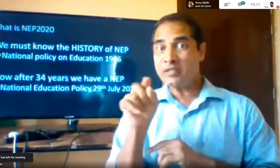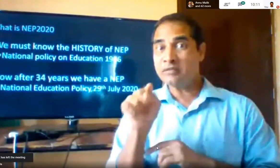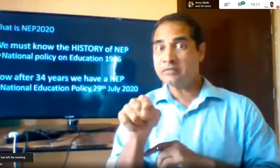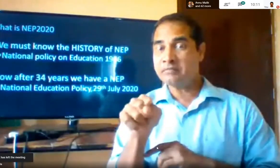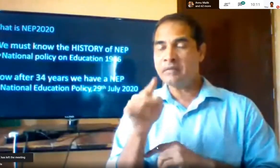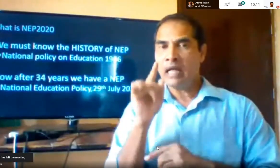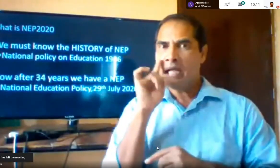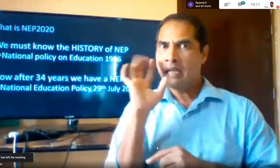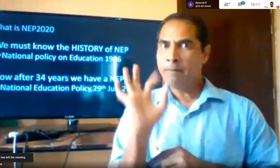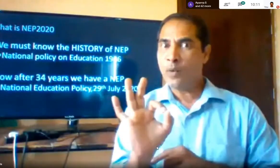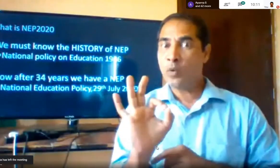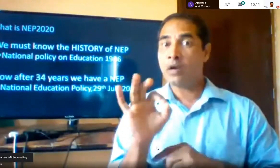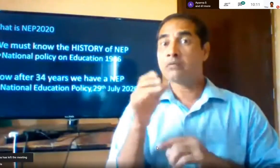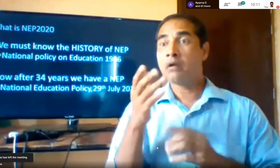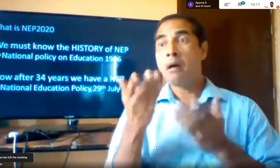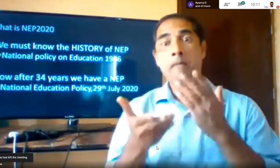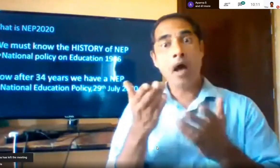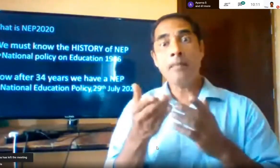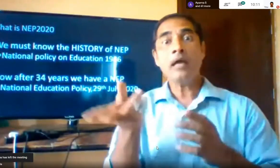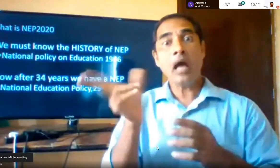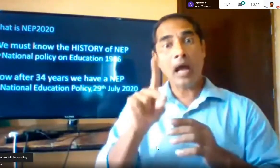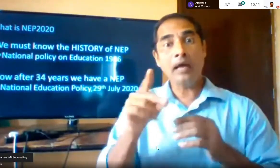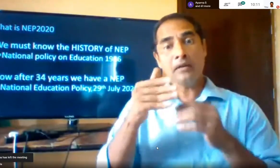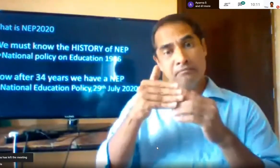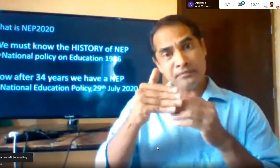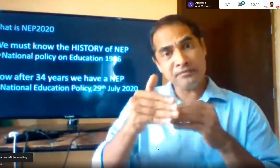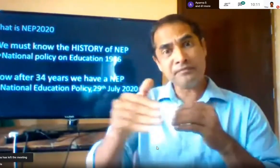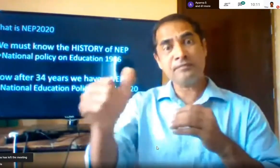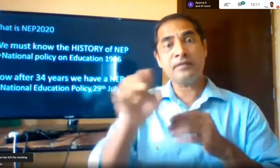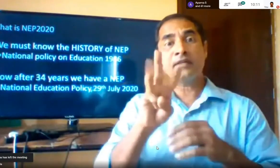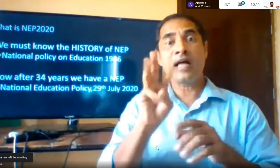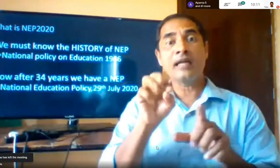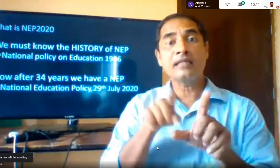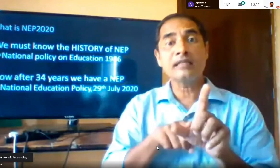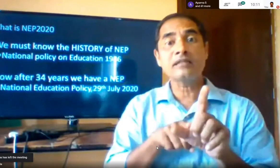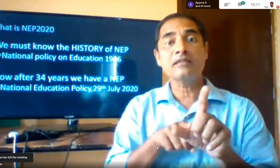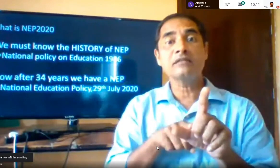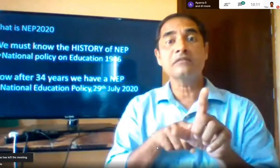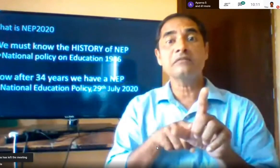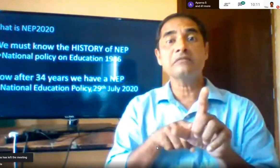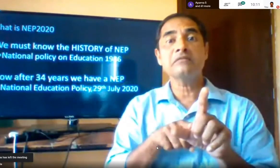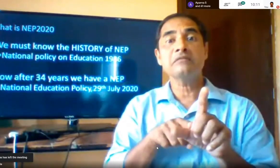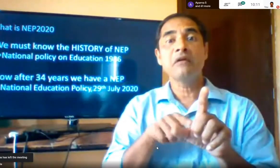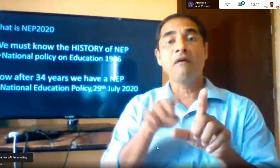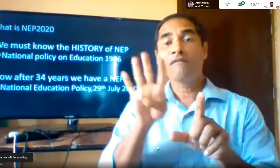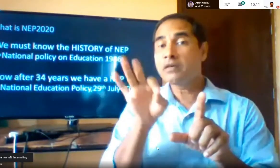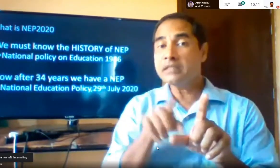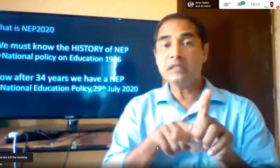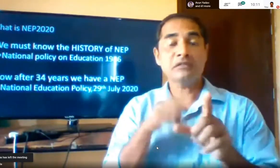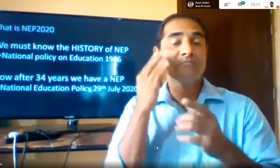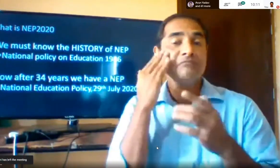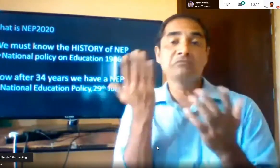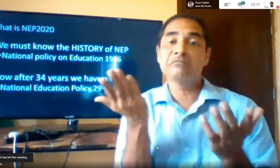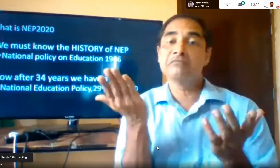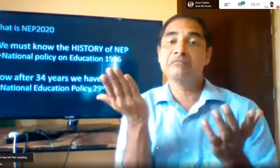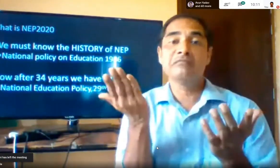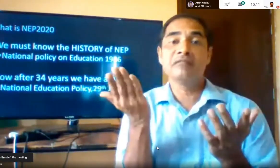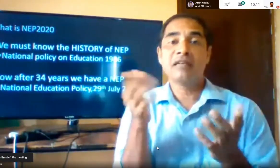So this National Education Policy 2020 is really important, and we will be using this for the next